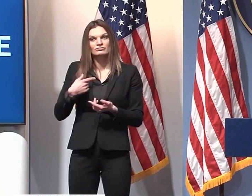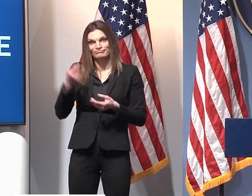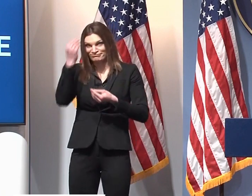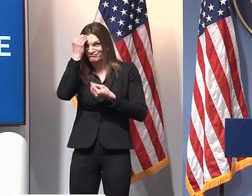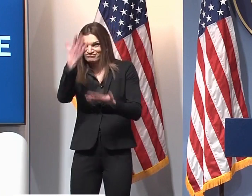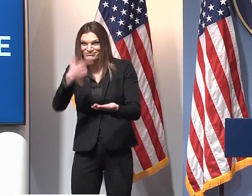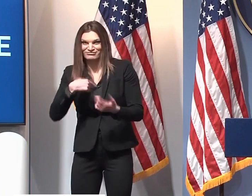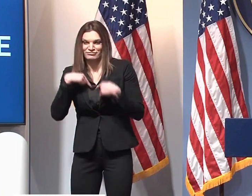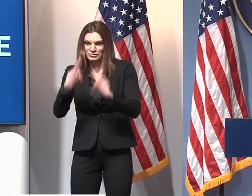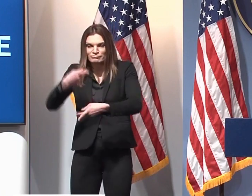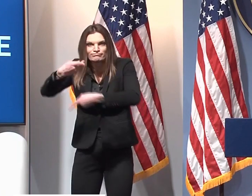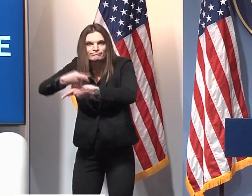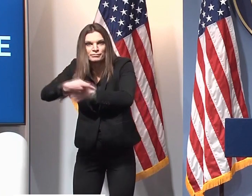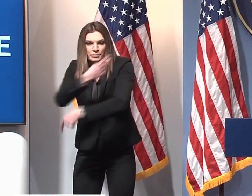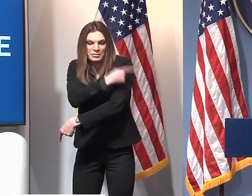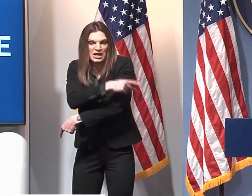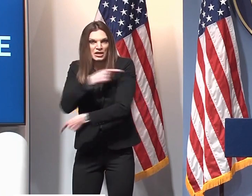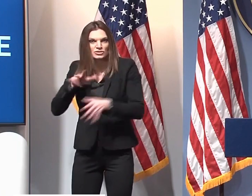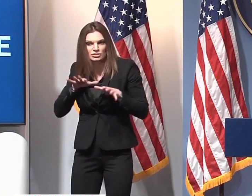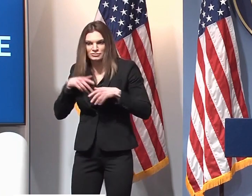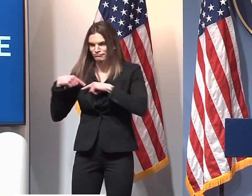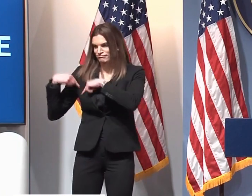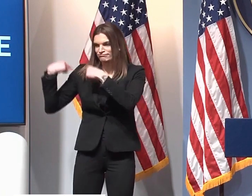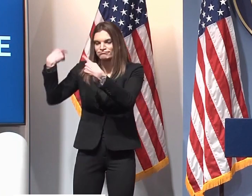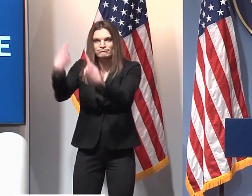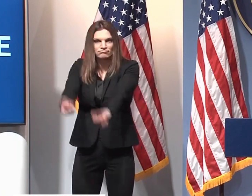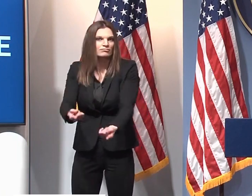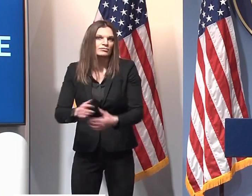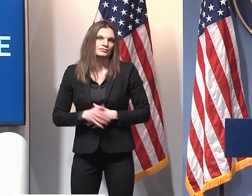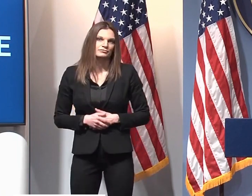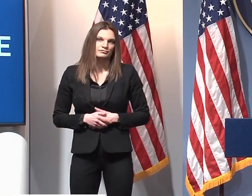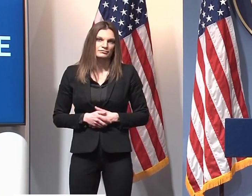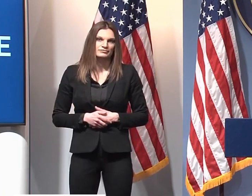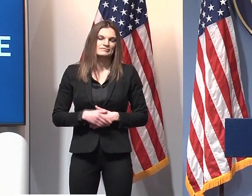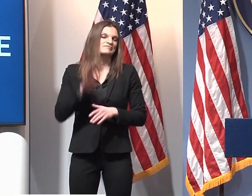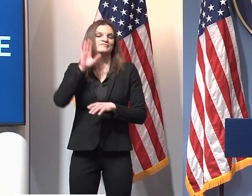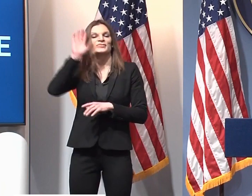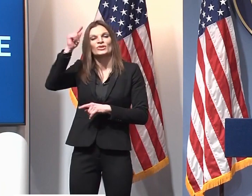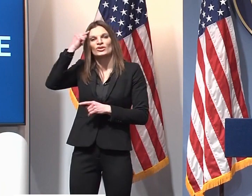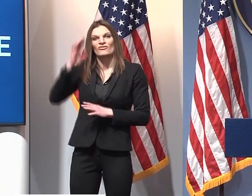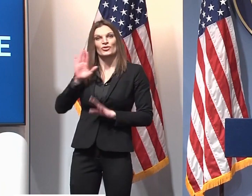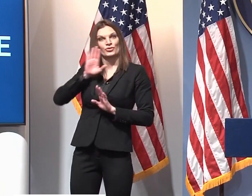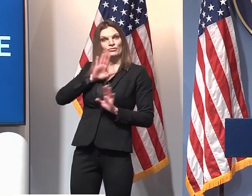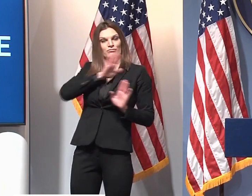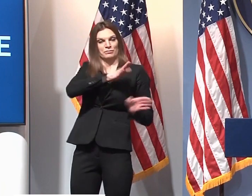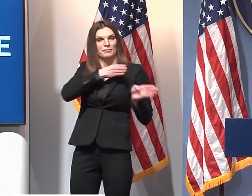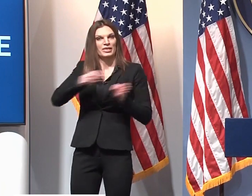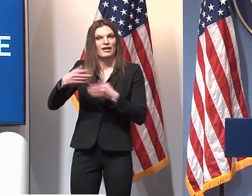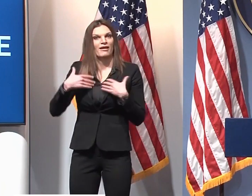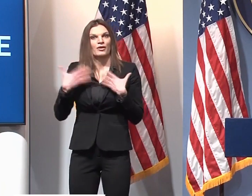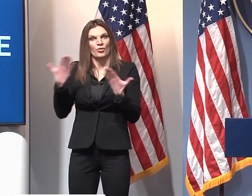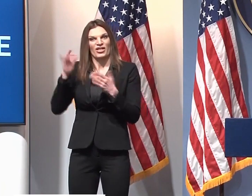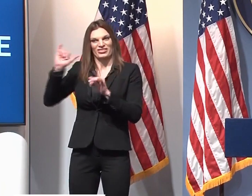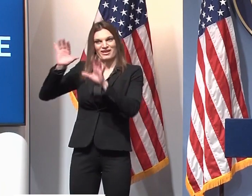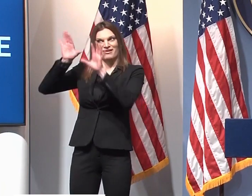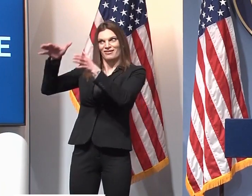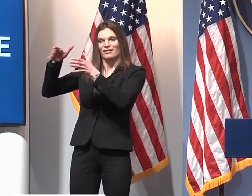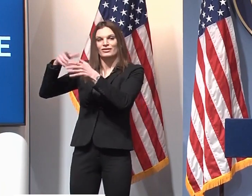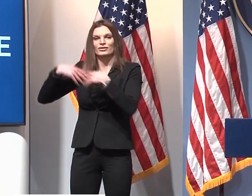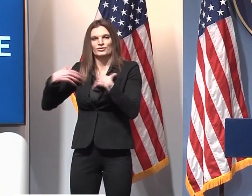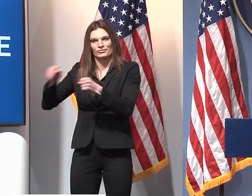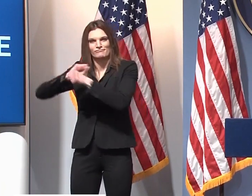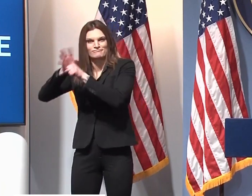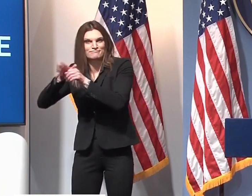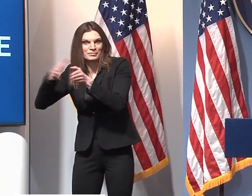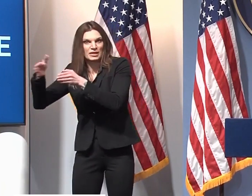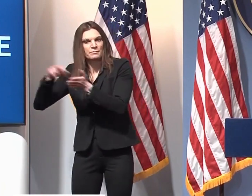this pandemic. Governor Whitmer's COVID-19 recovery plan means we can vaccinate people, connect